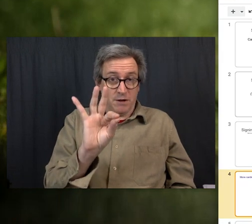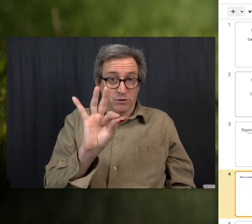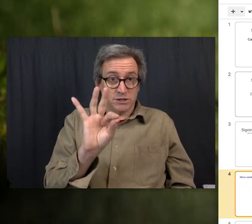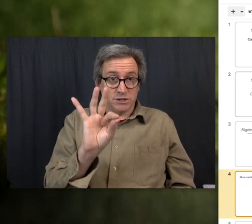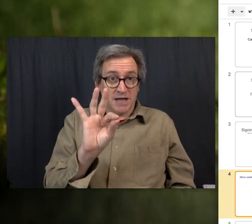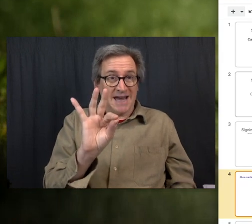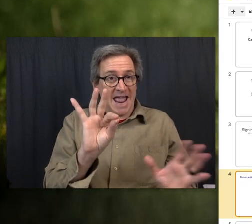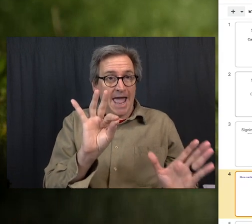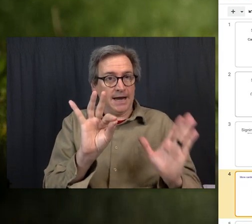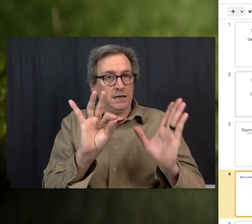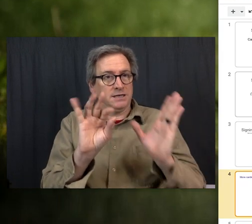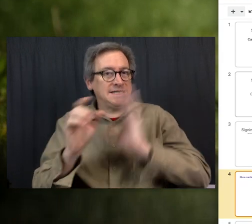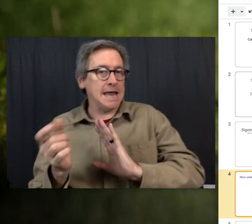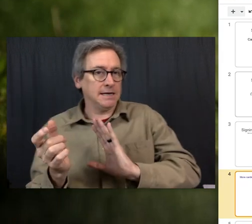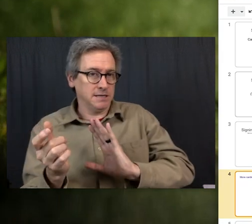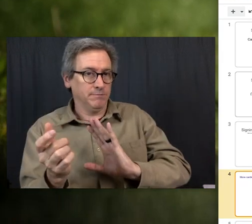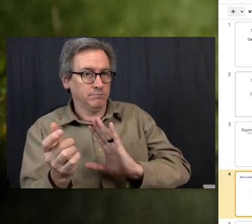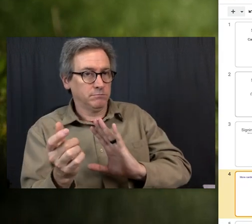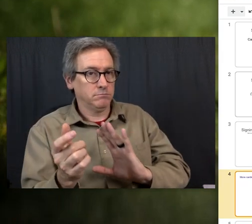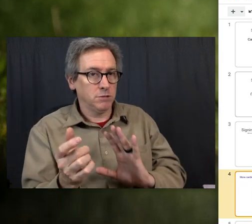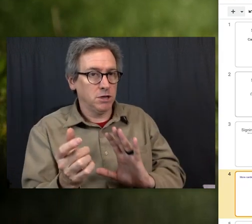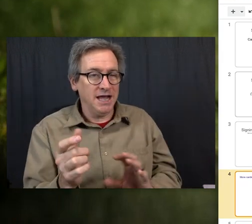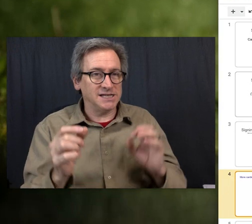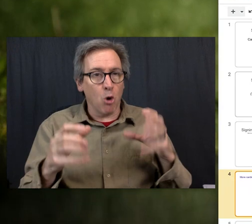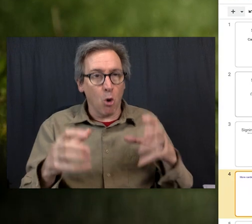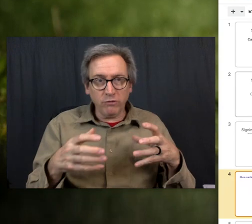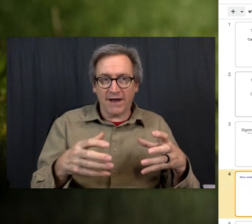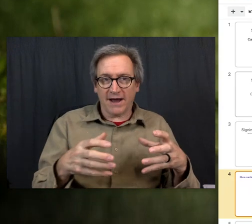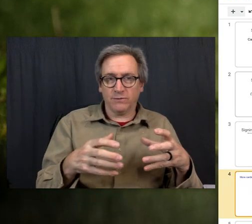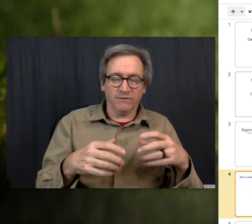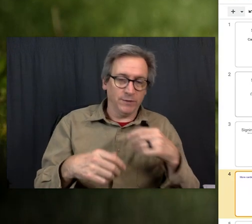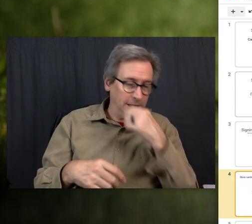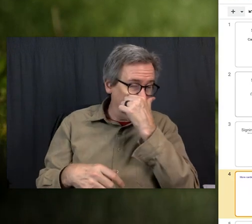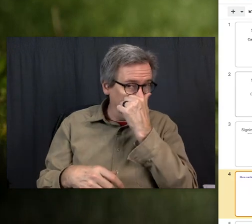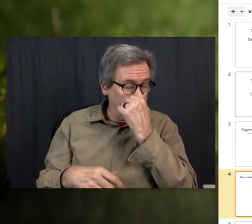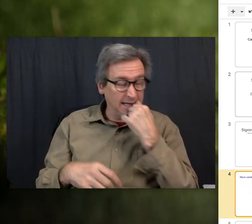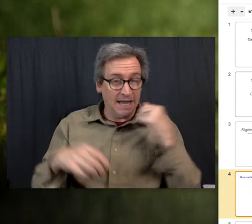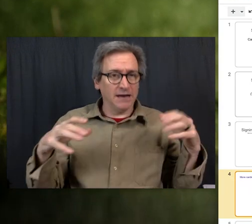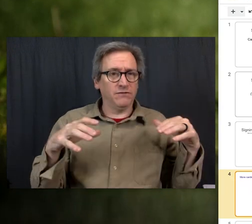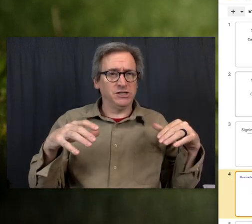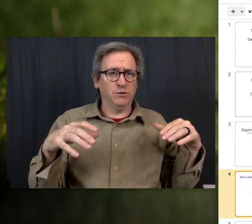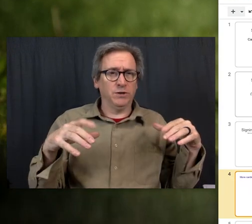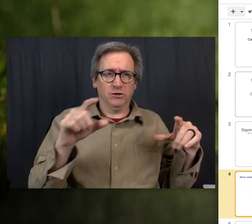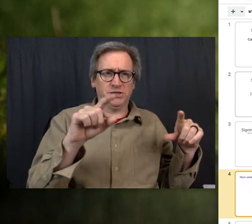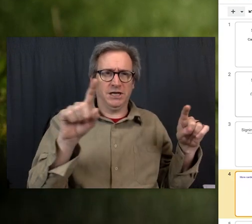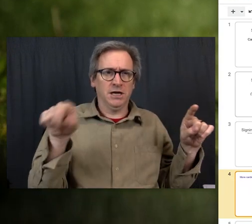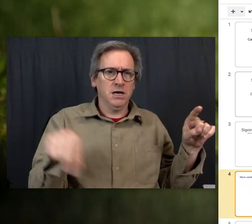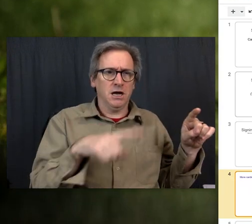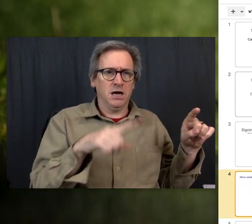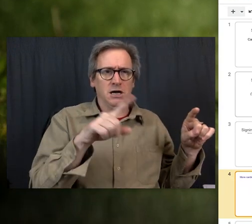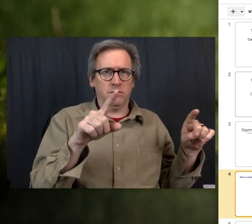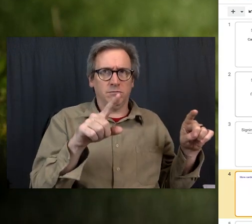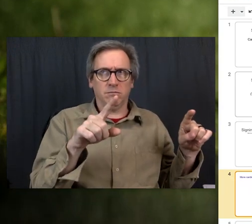same numbers and add 10 to them. It's an old-fashioned way of doing it, and at the end of this unit, you'll